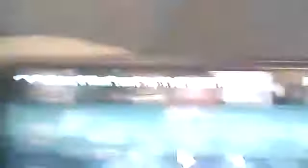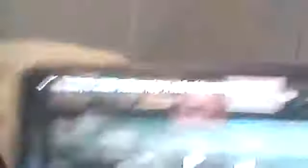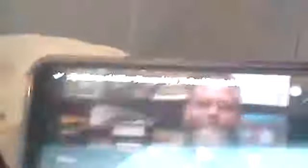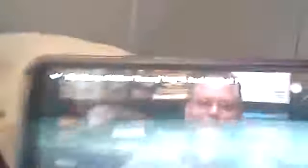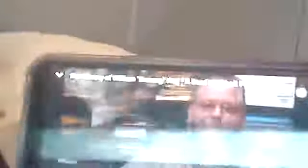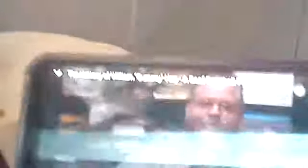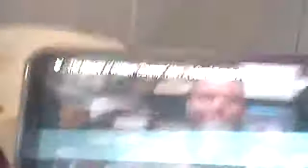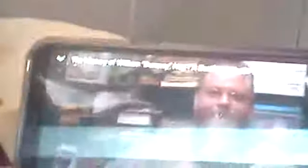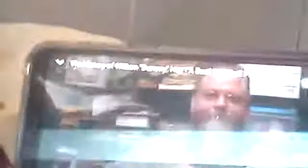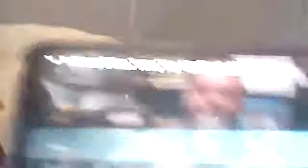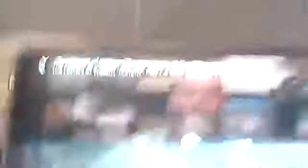Nope.